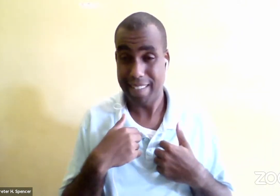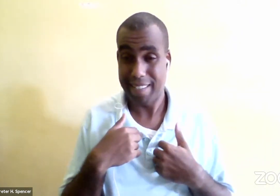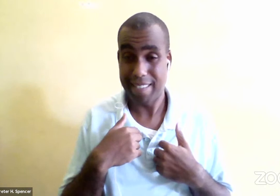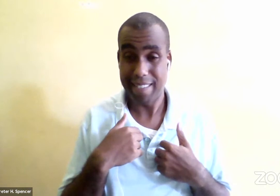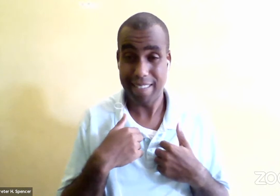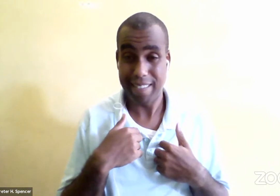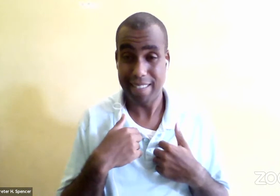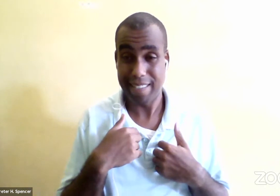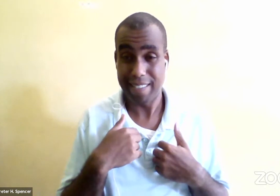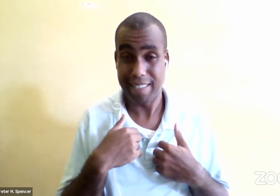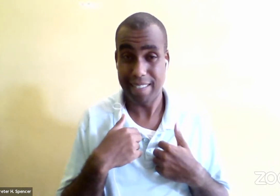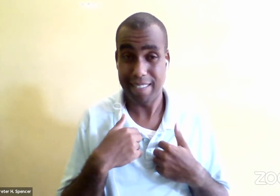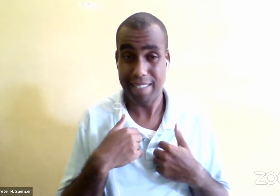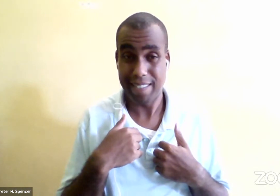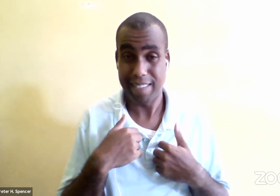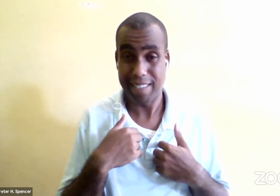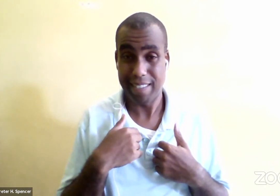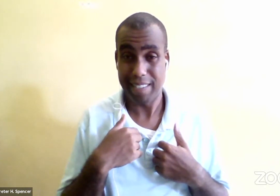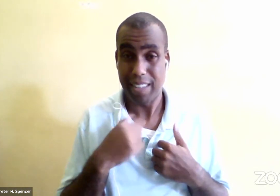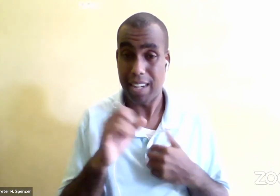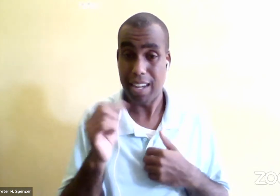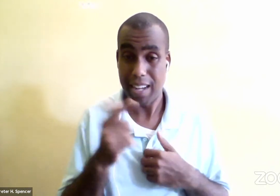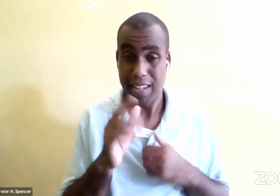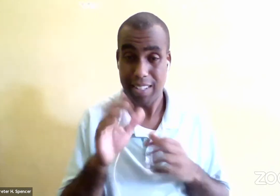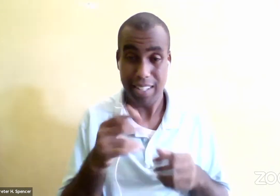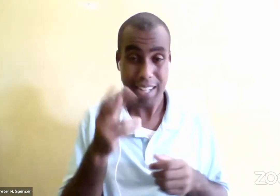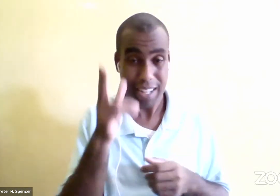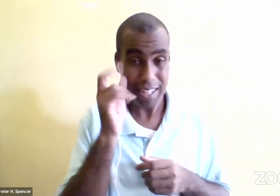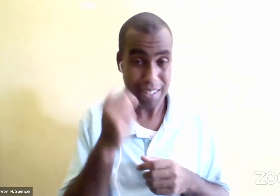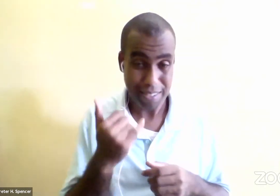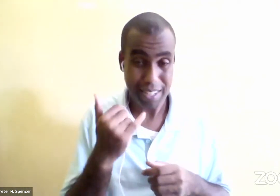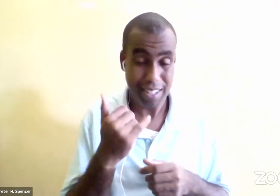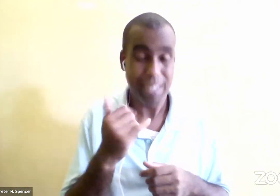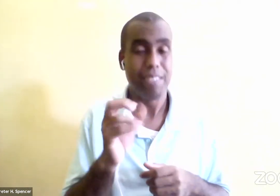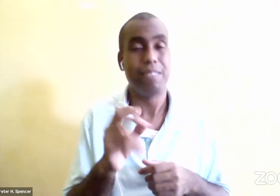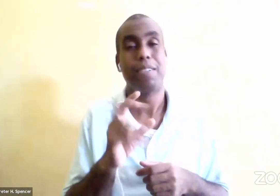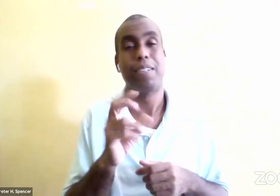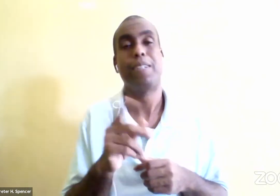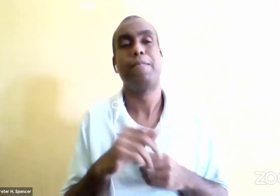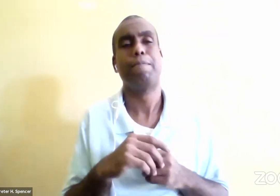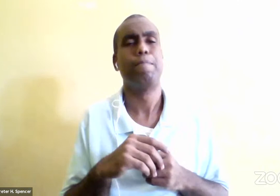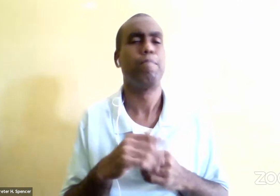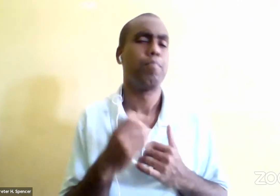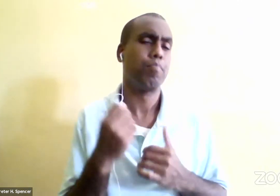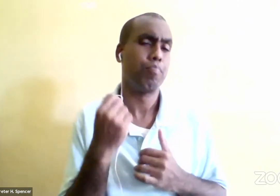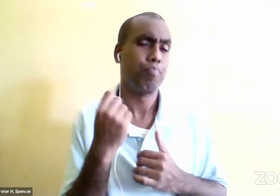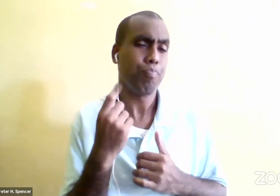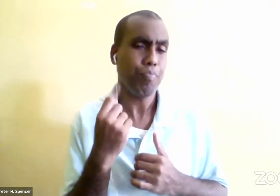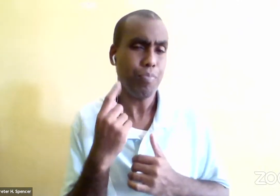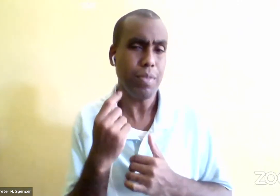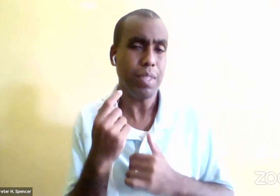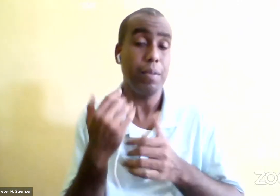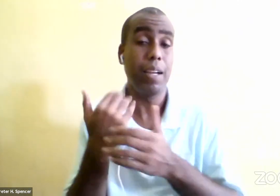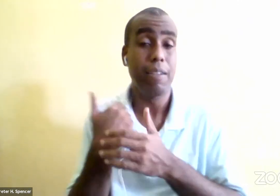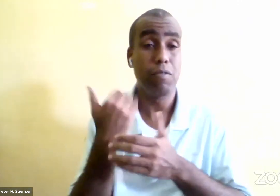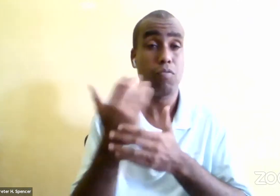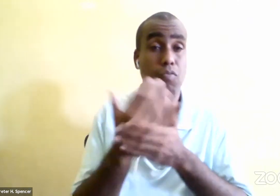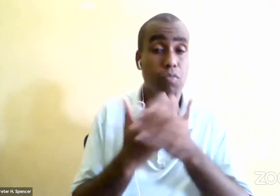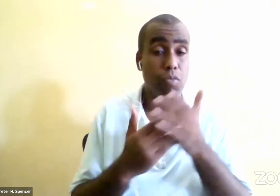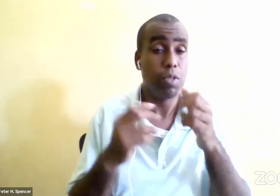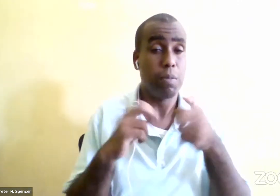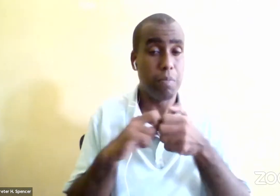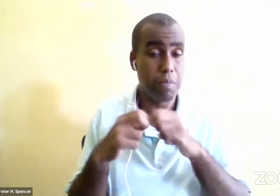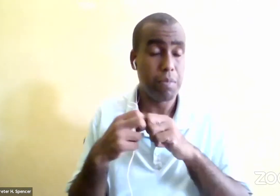I'm just sure that everybody's hearing me. So great. All right. So the thing about it, I've had some challenges